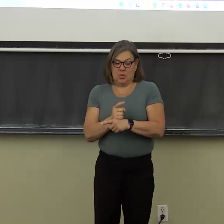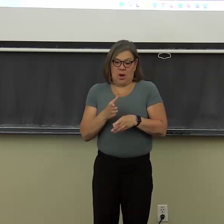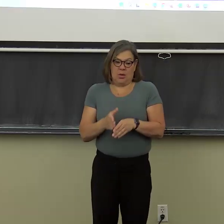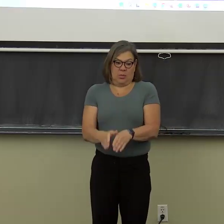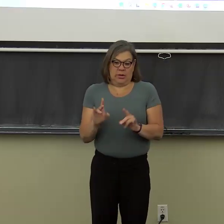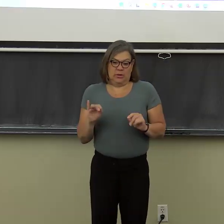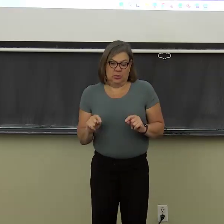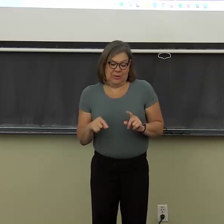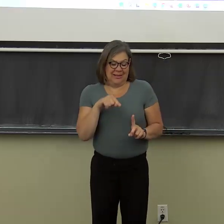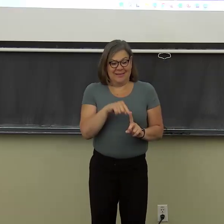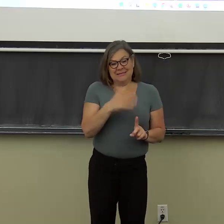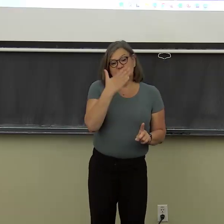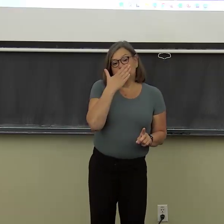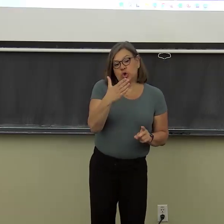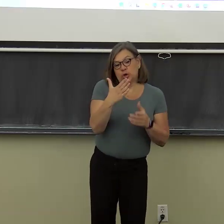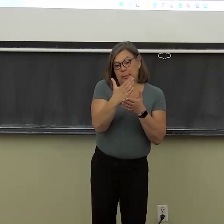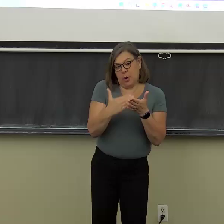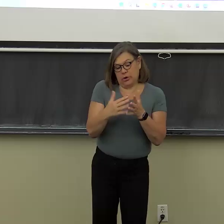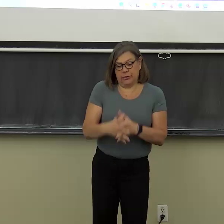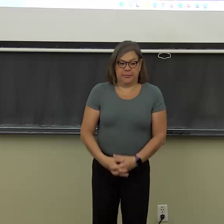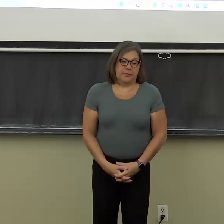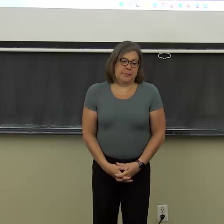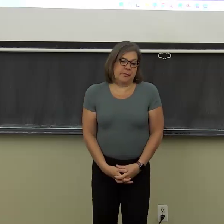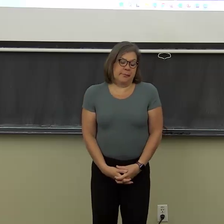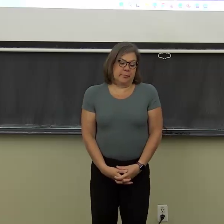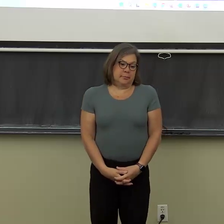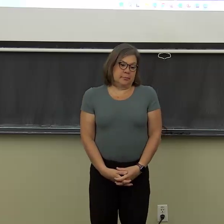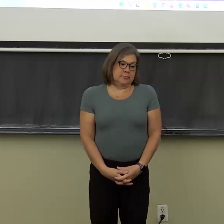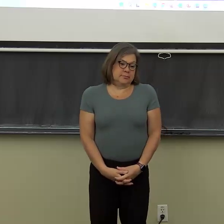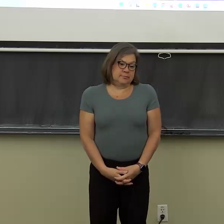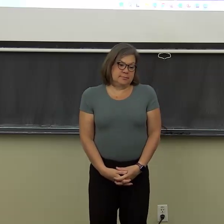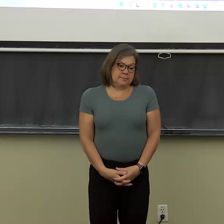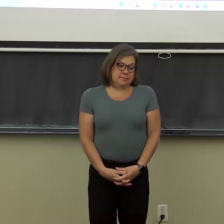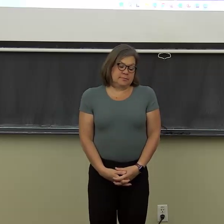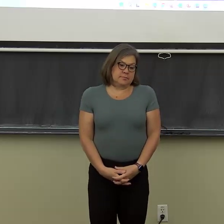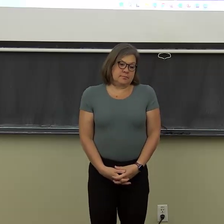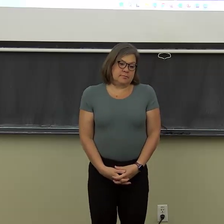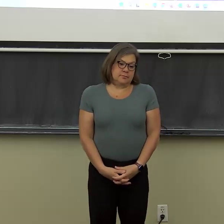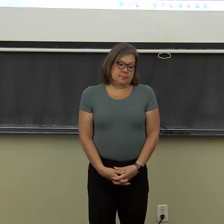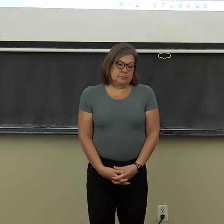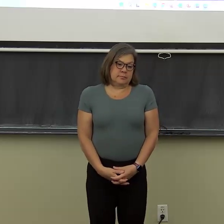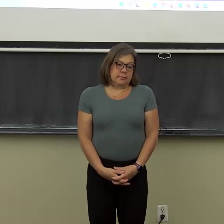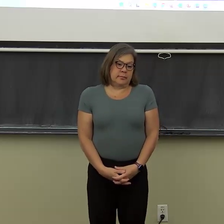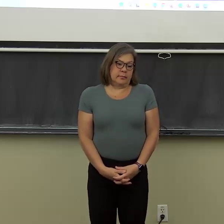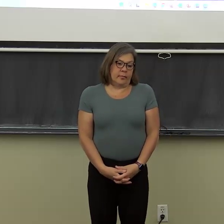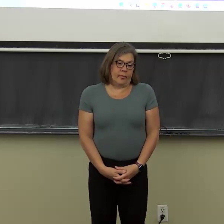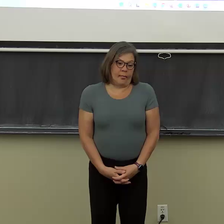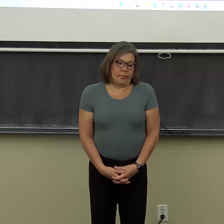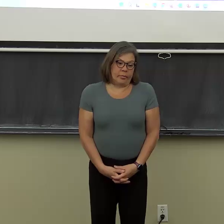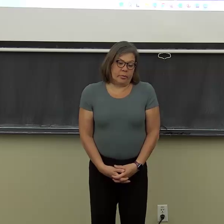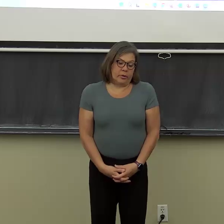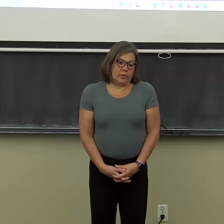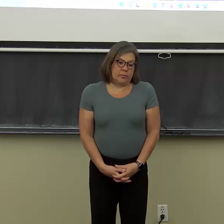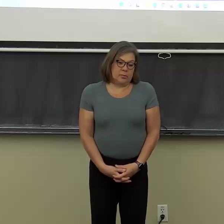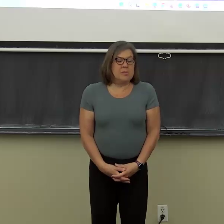it. This is the good part. Right. That we can, I mean, Yeah, but I'm ripping off the top of my head, but I